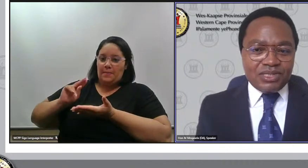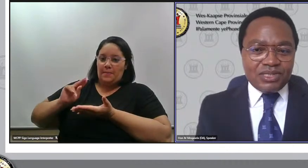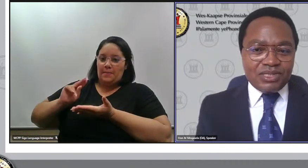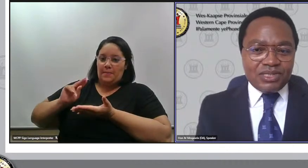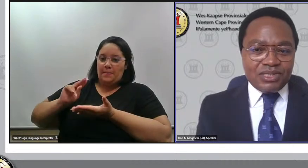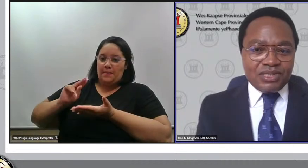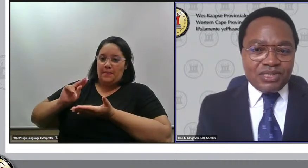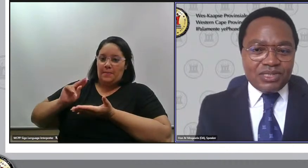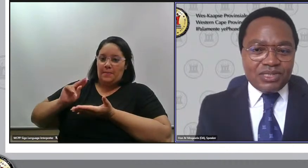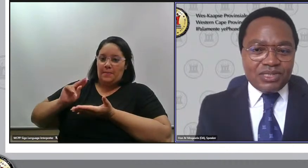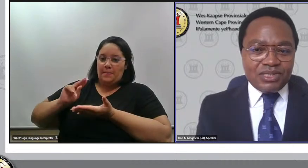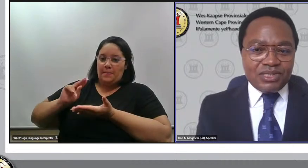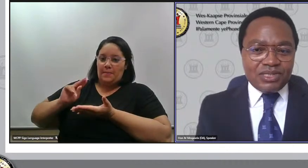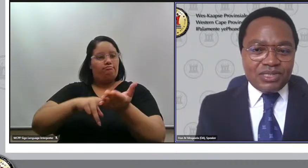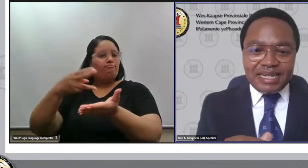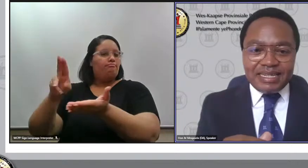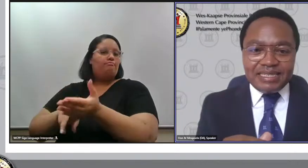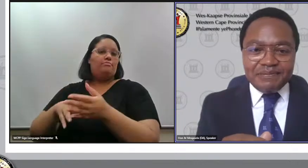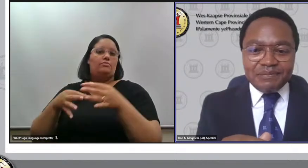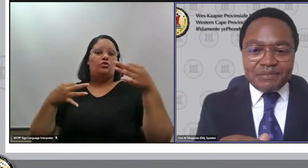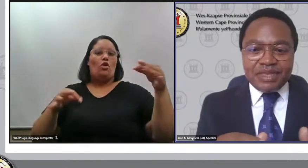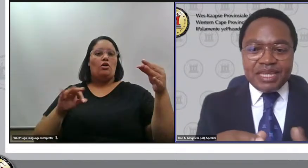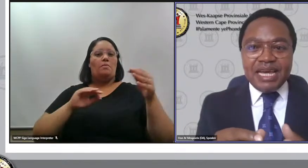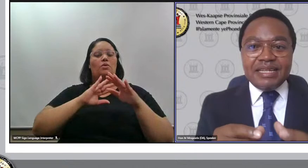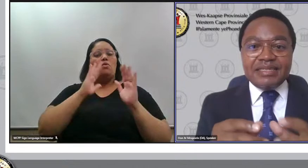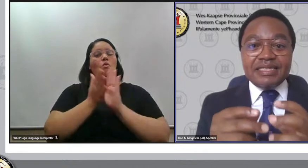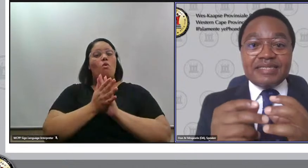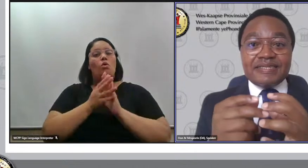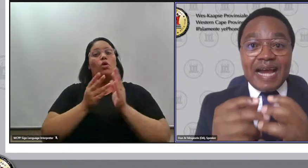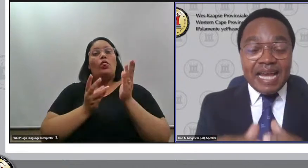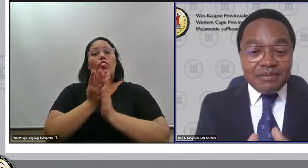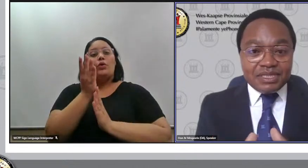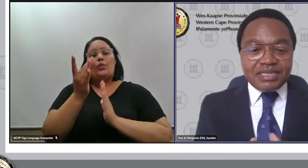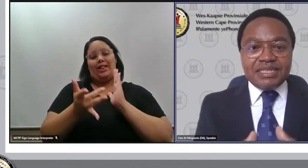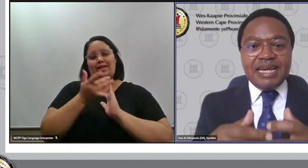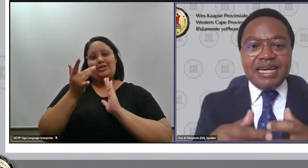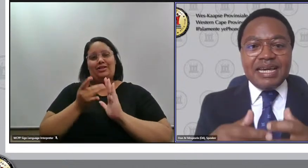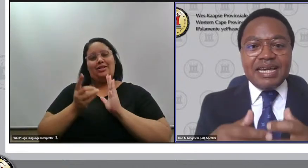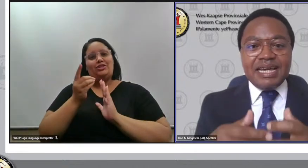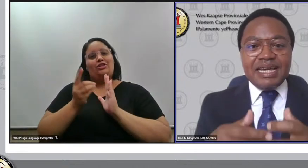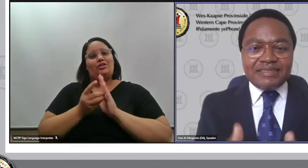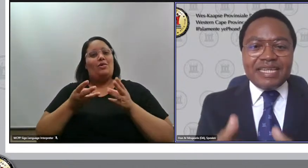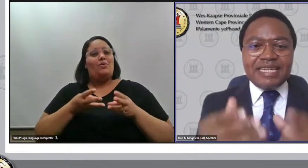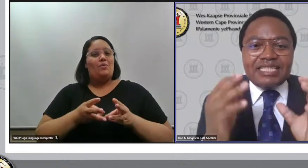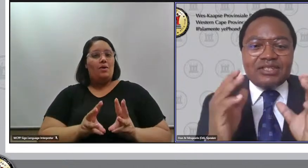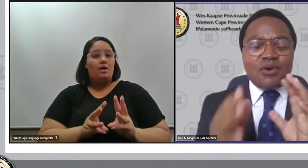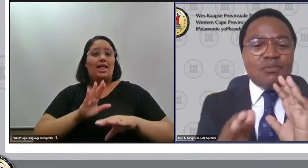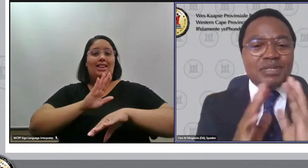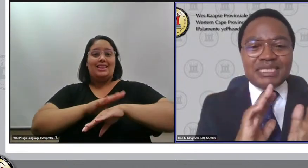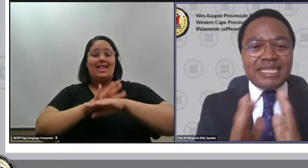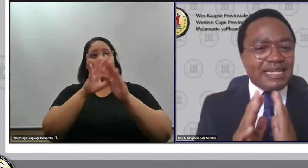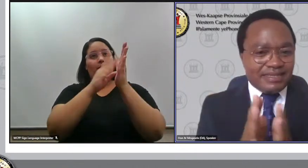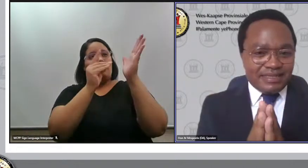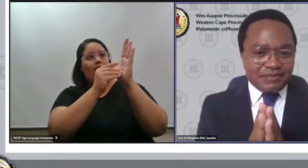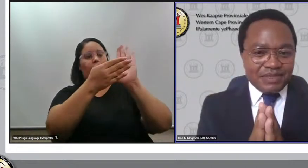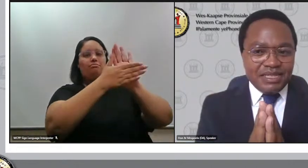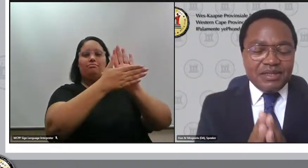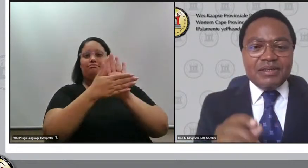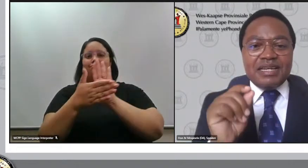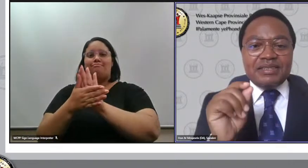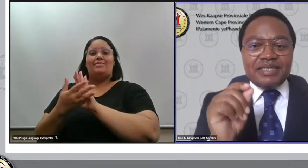We sign all of the documents digitally and it's timed and dated. There is no